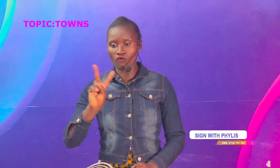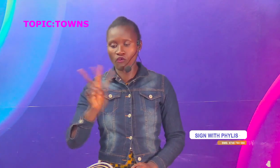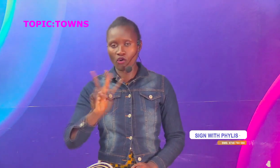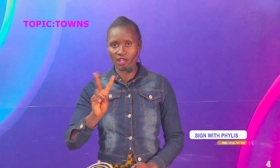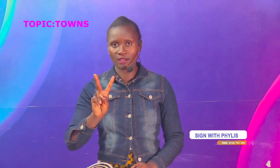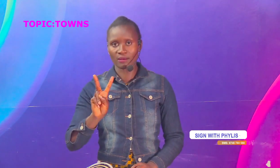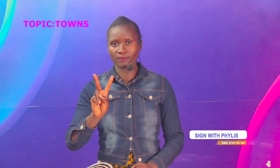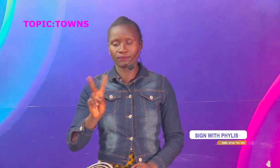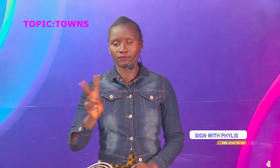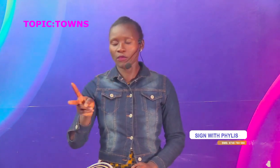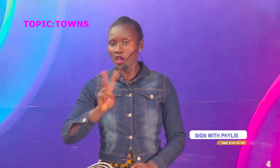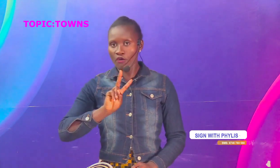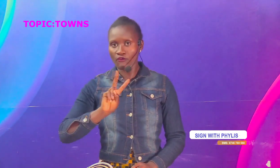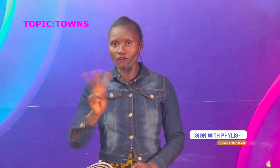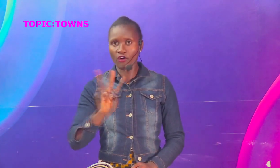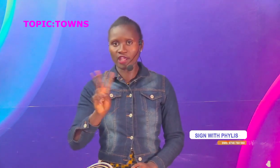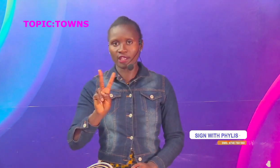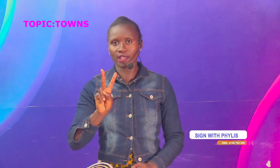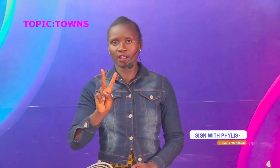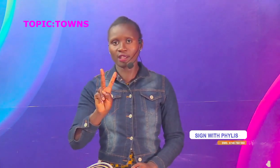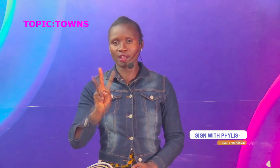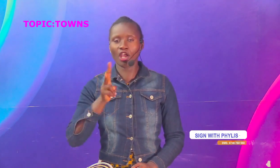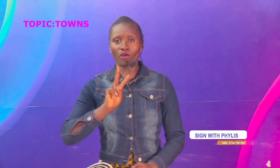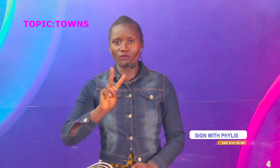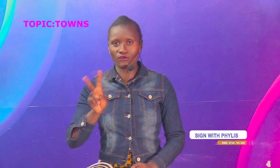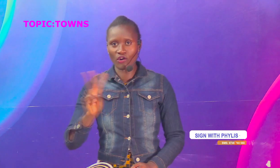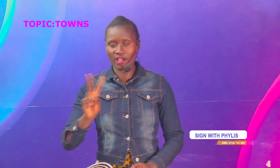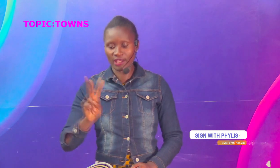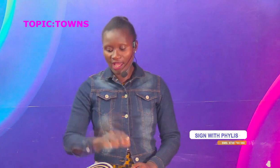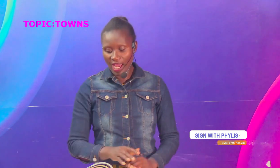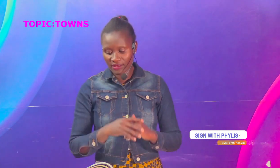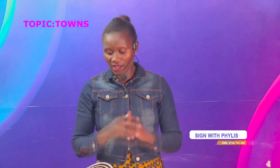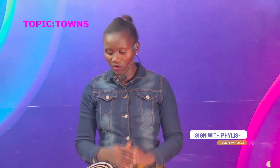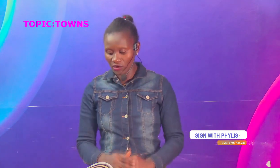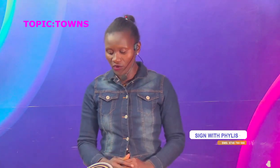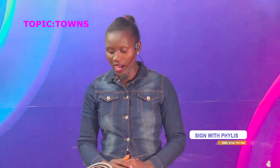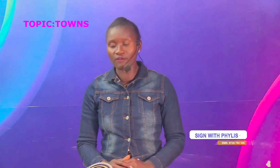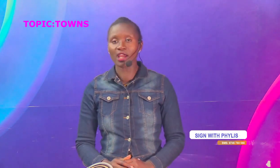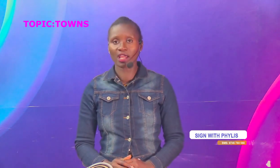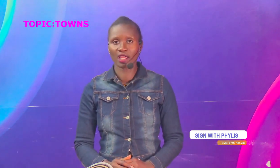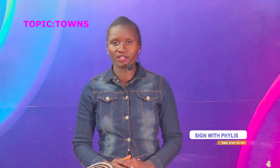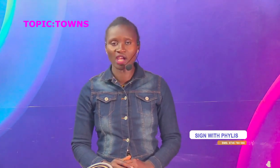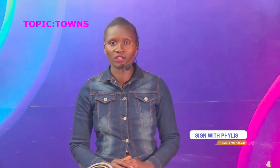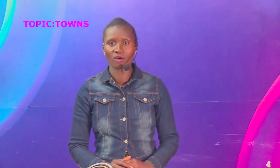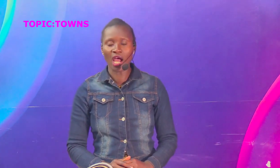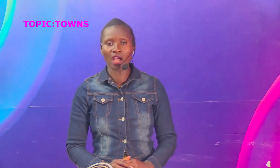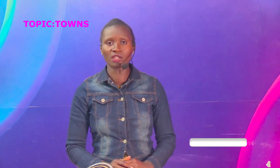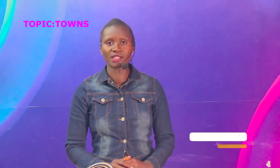Voi. Voi. Voi. And then also have Kajiado. How do we sign the